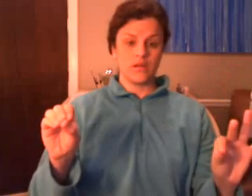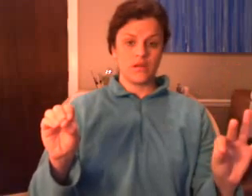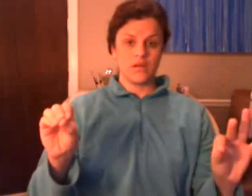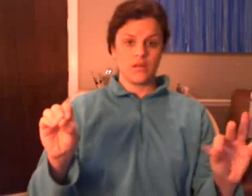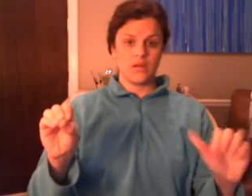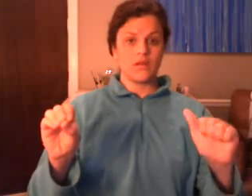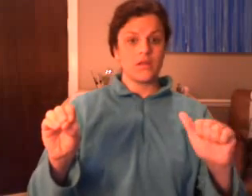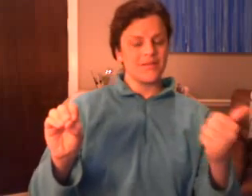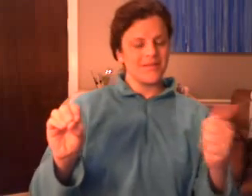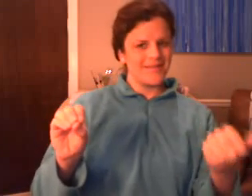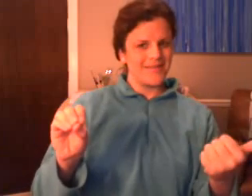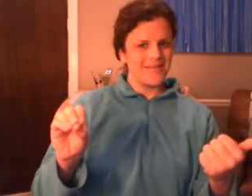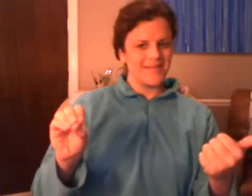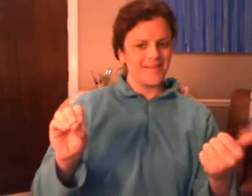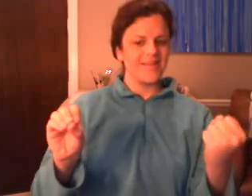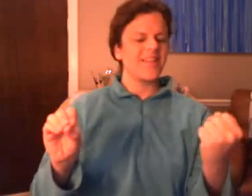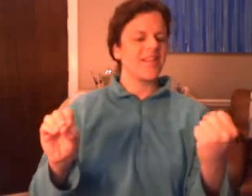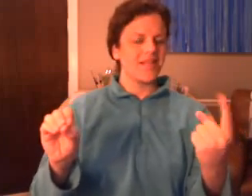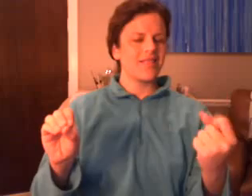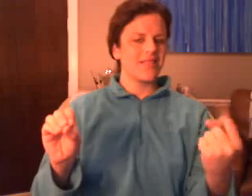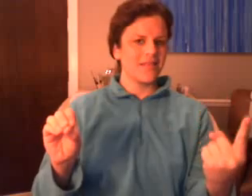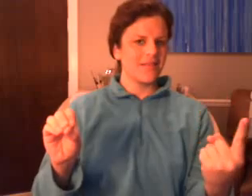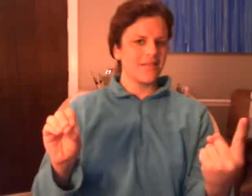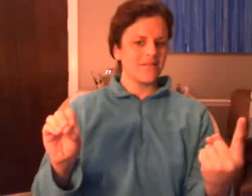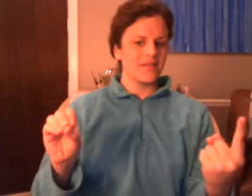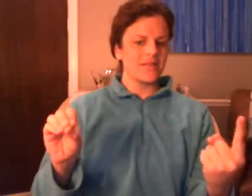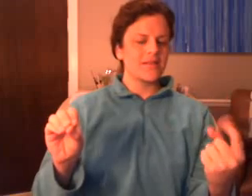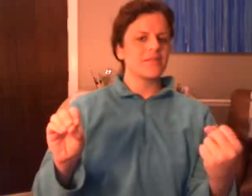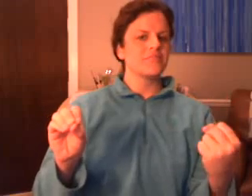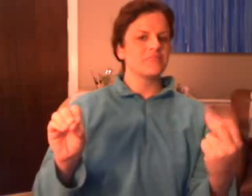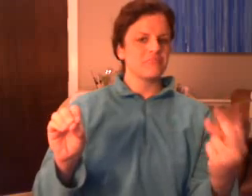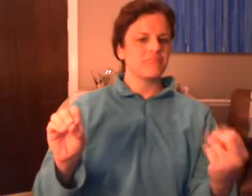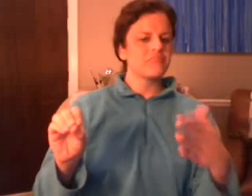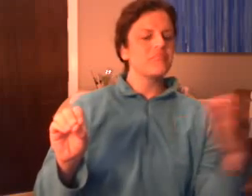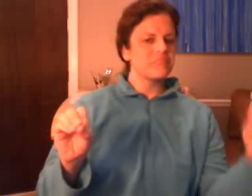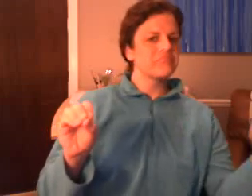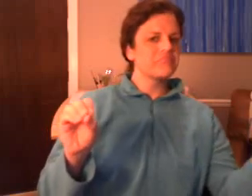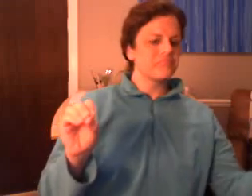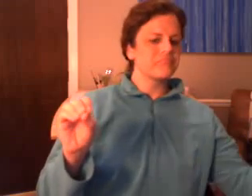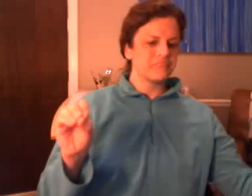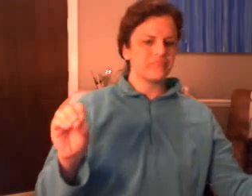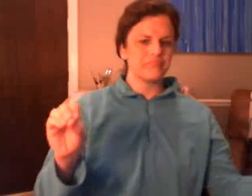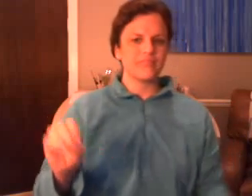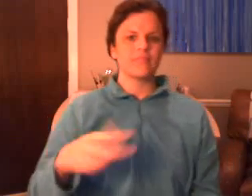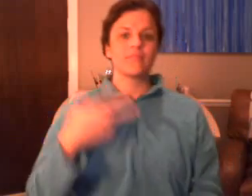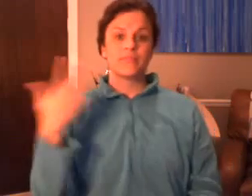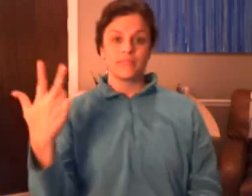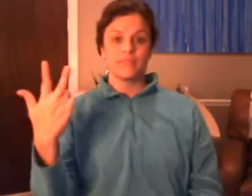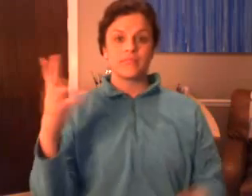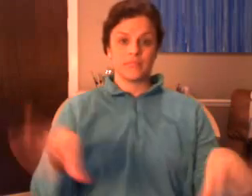9, 10. Keeps going, 11. So we're saying 3 plus 4. So let's start at